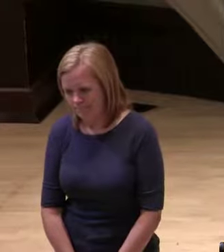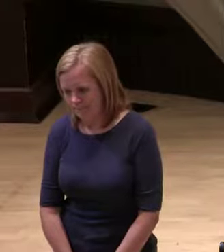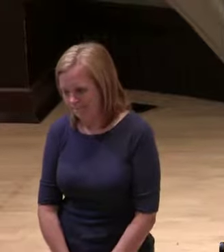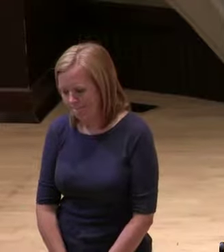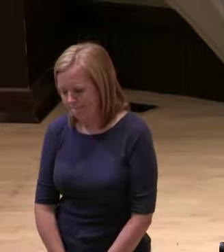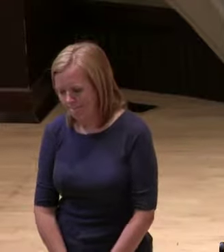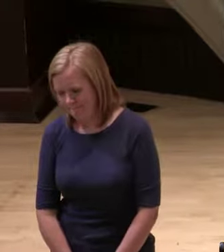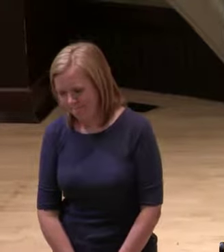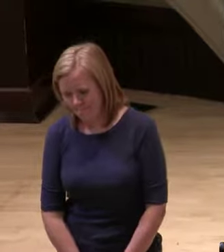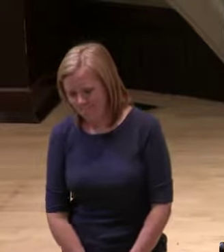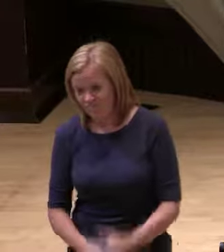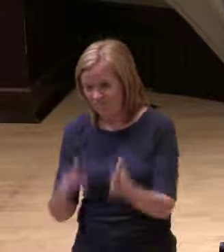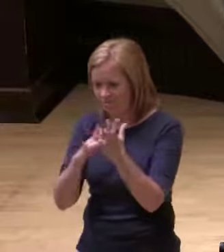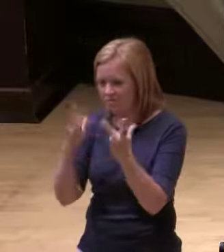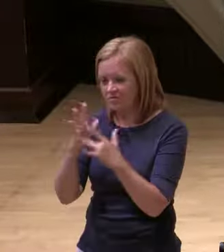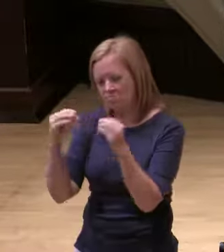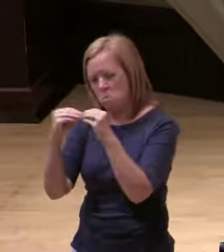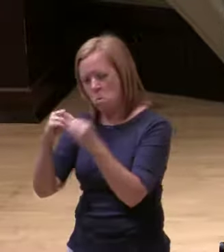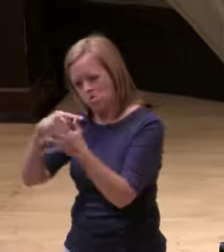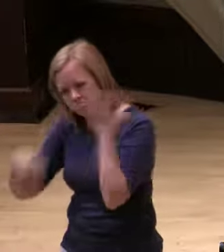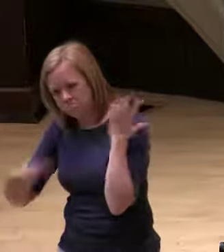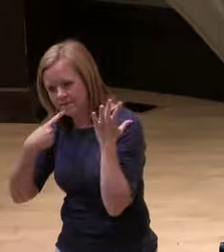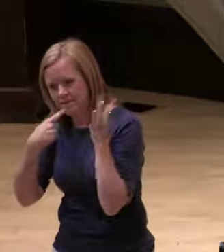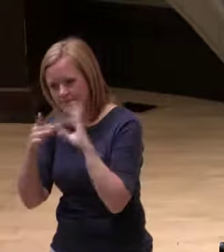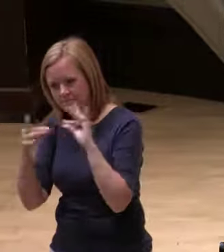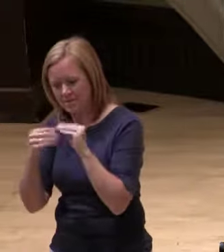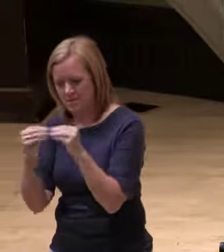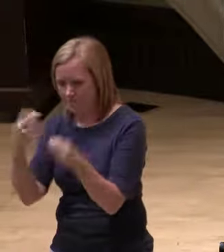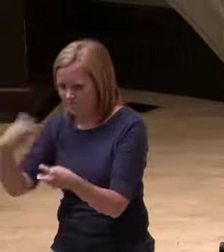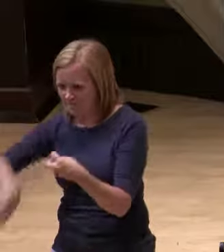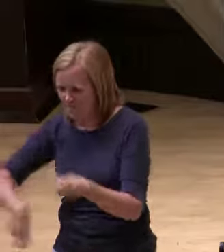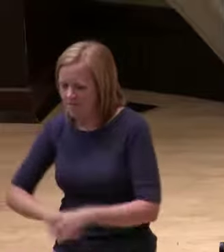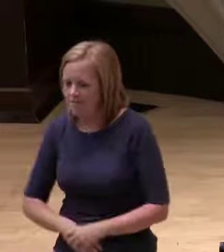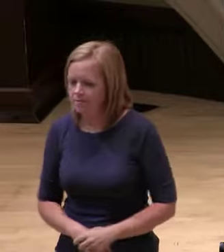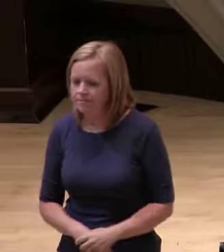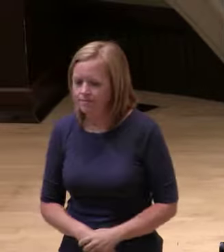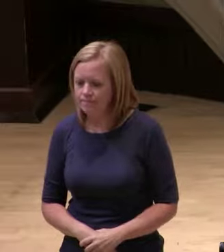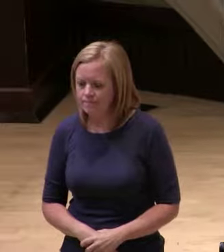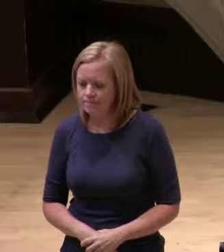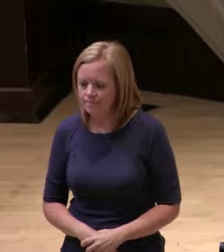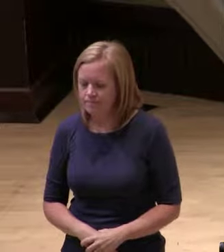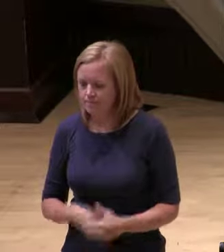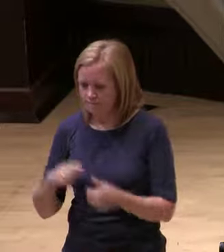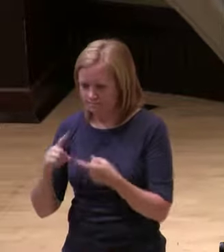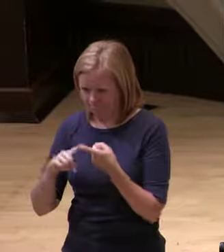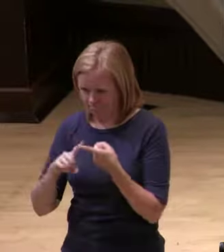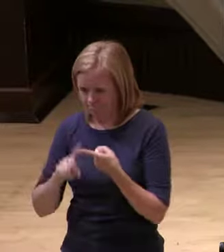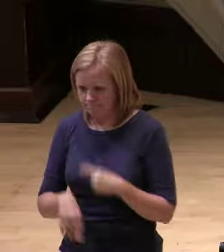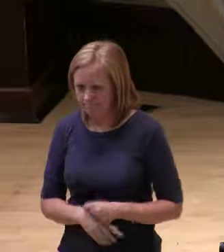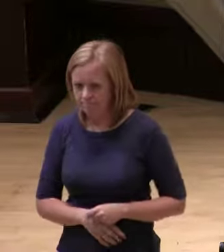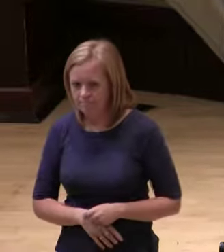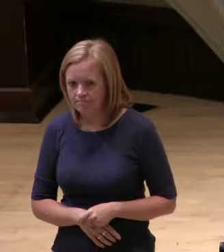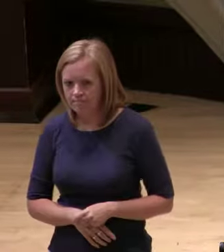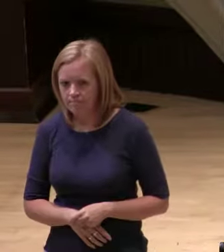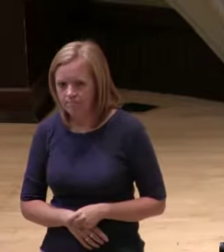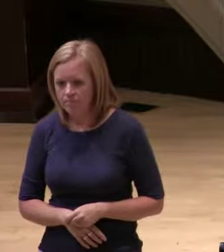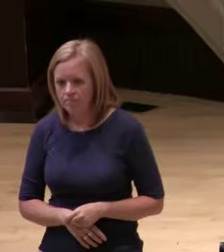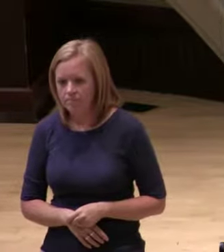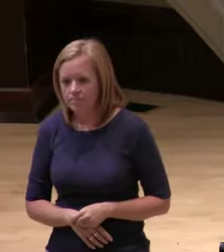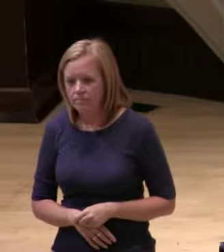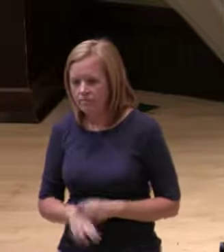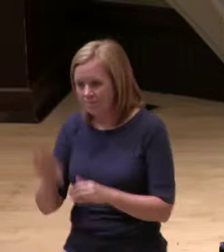There are some other things that Jesus said that are even more difficult. Here's one. Enter by